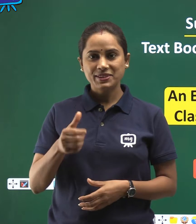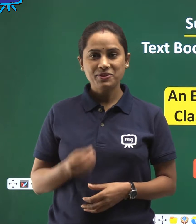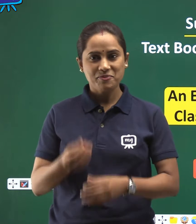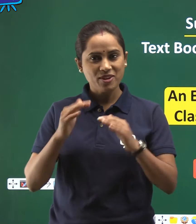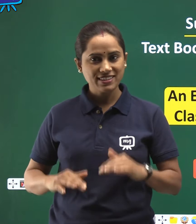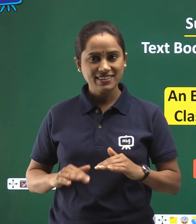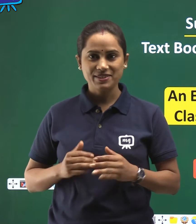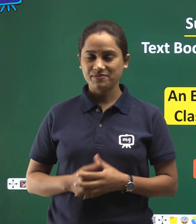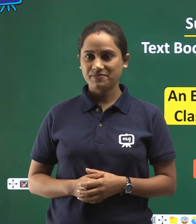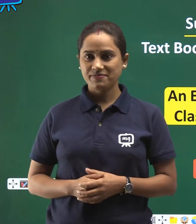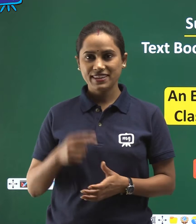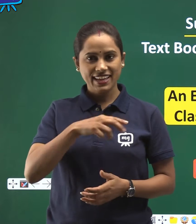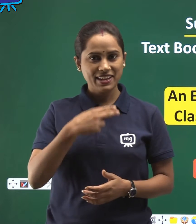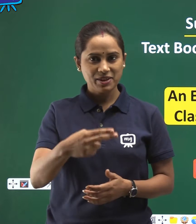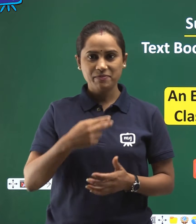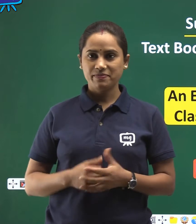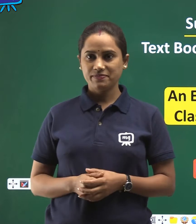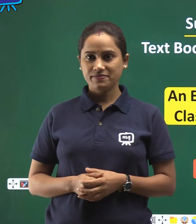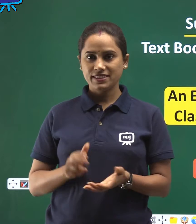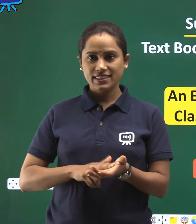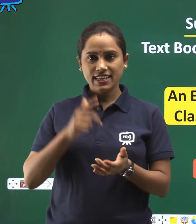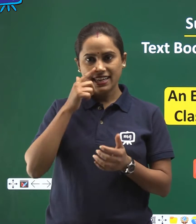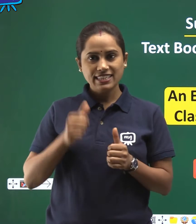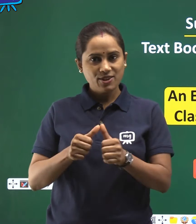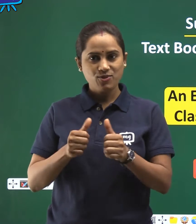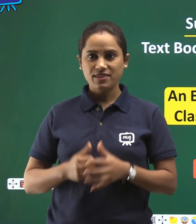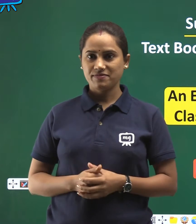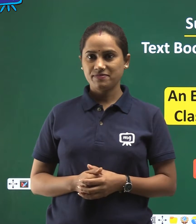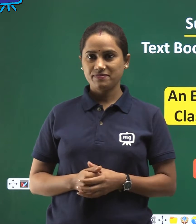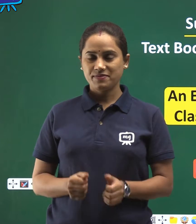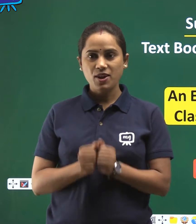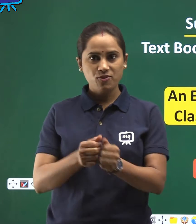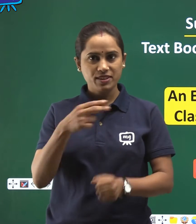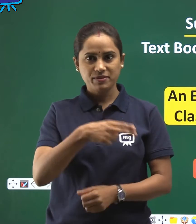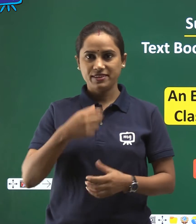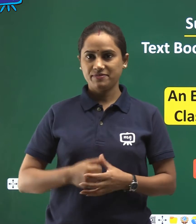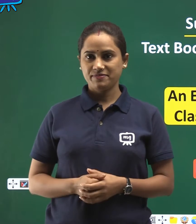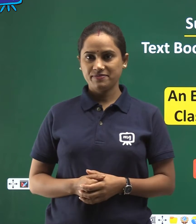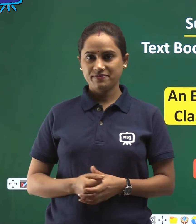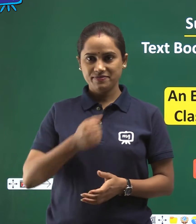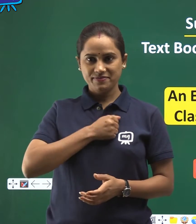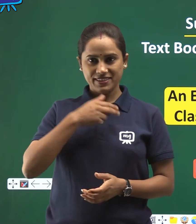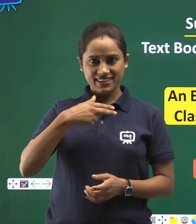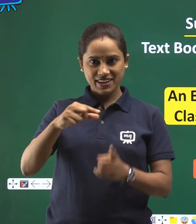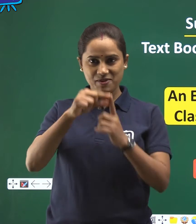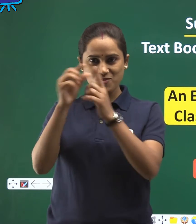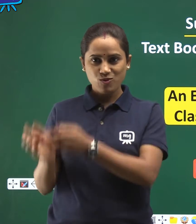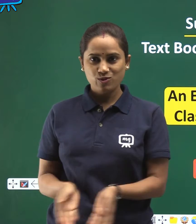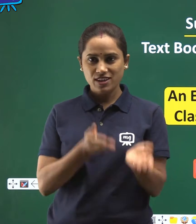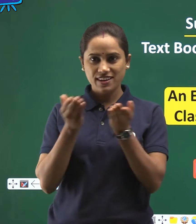Good morning, children. I am Nishi Arora. With me, Pooja